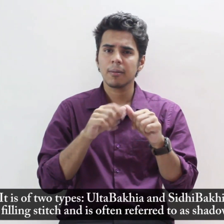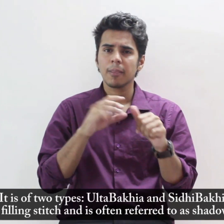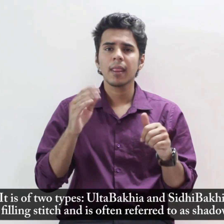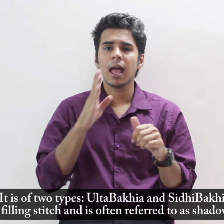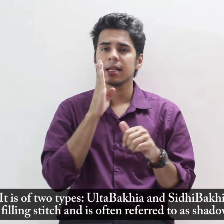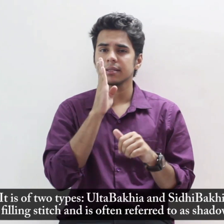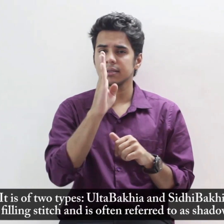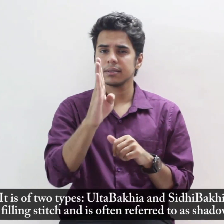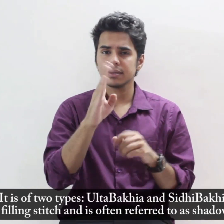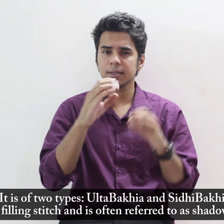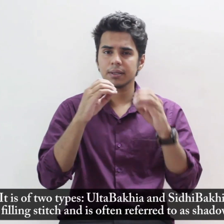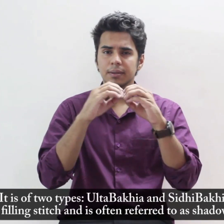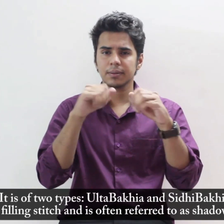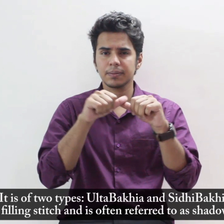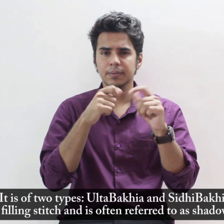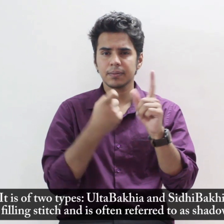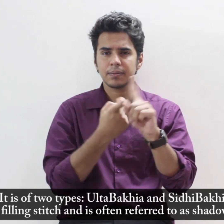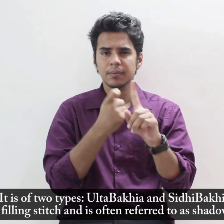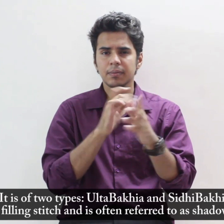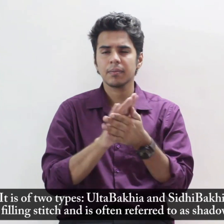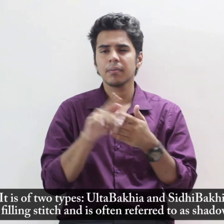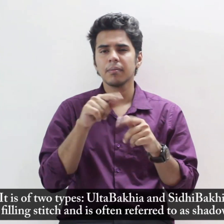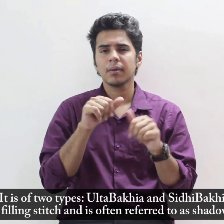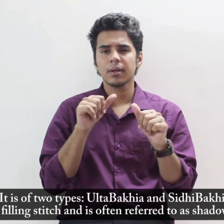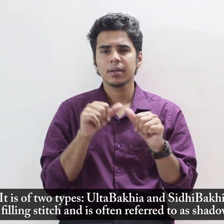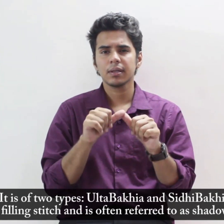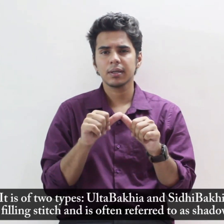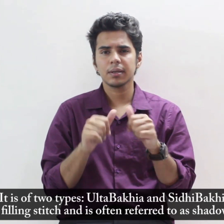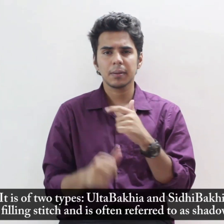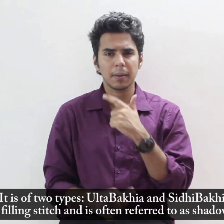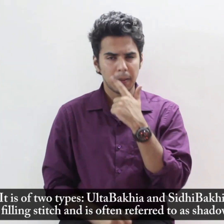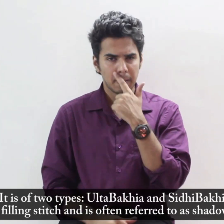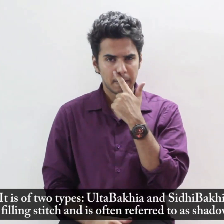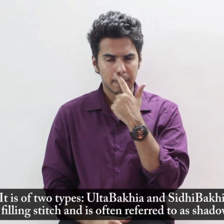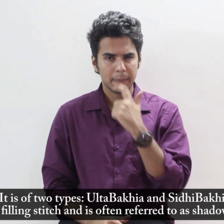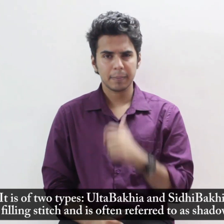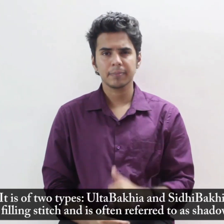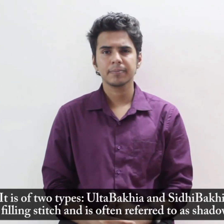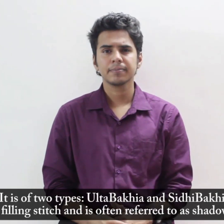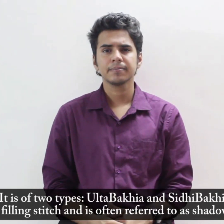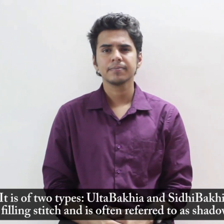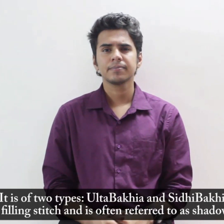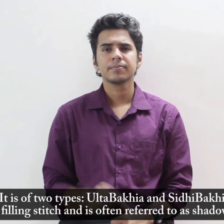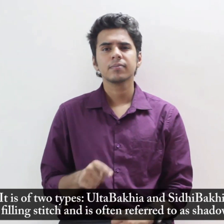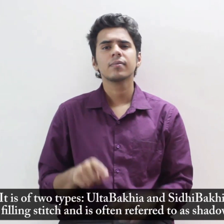It is a filling stitch and is often referred to as shadow work.